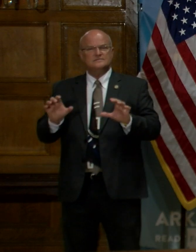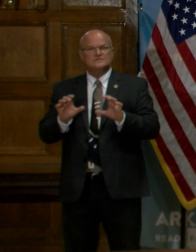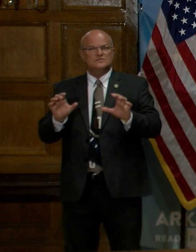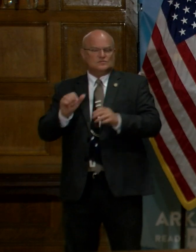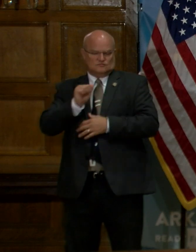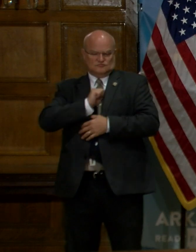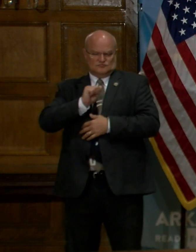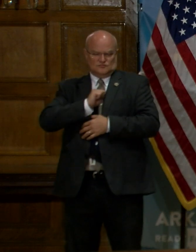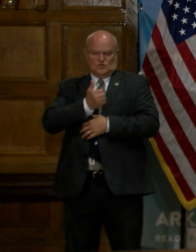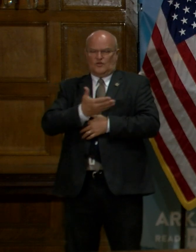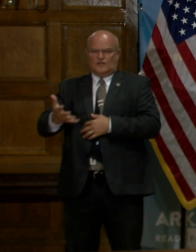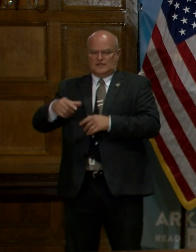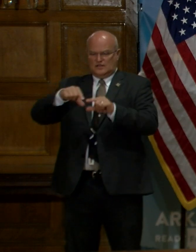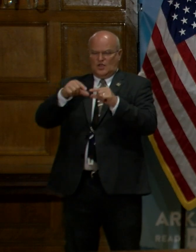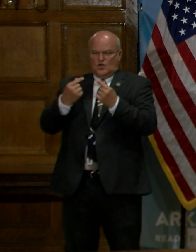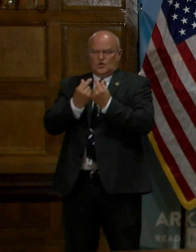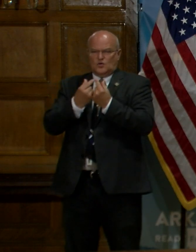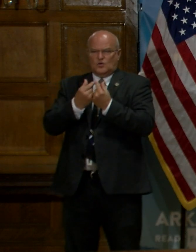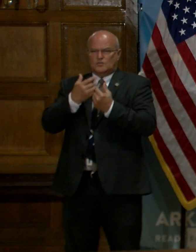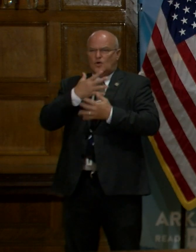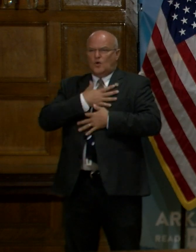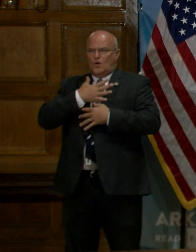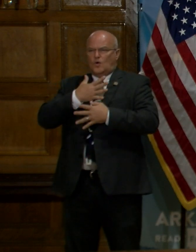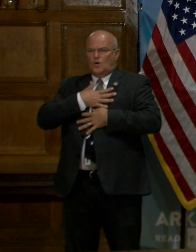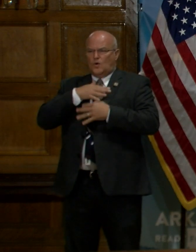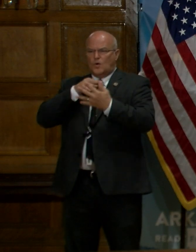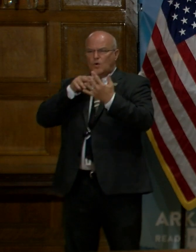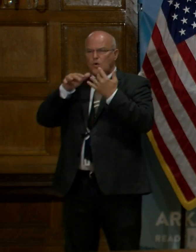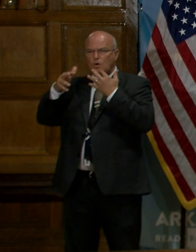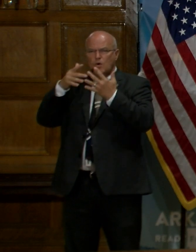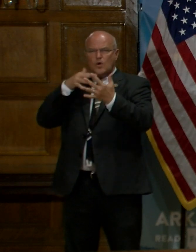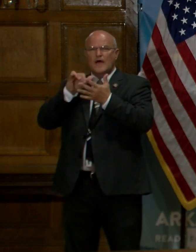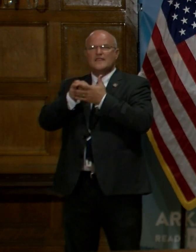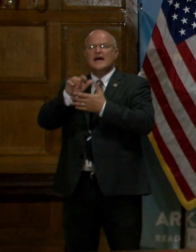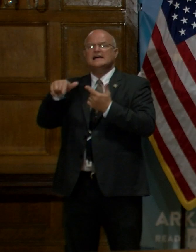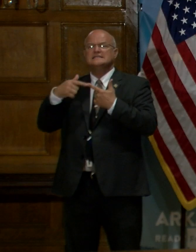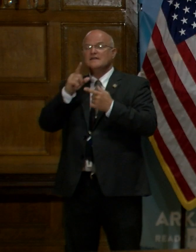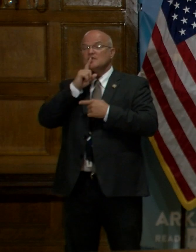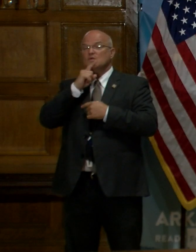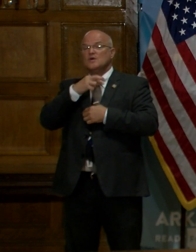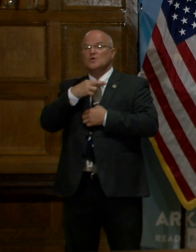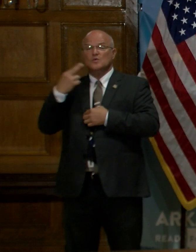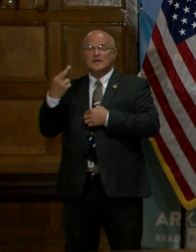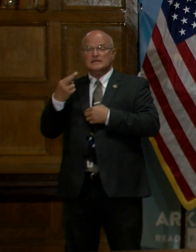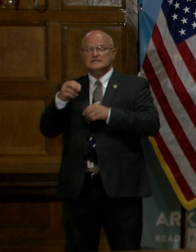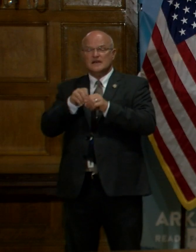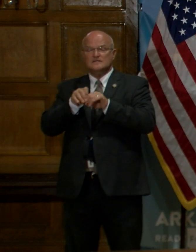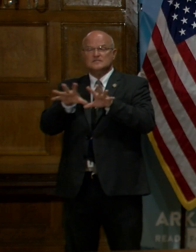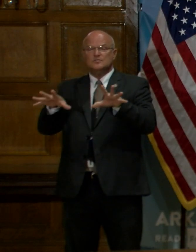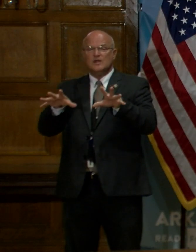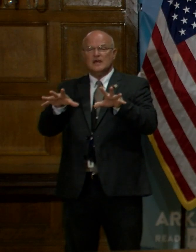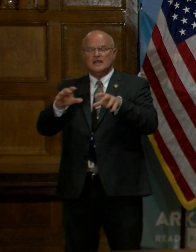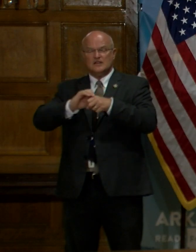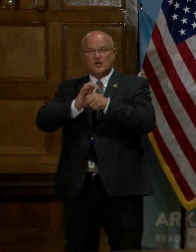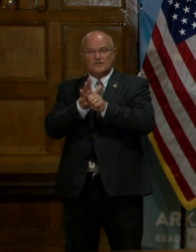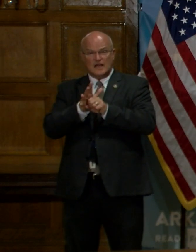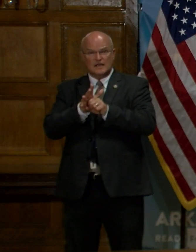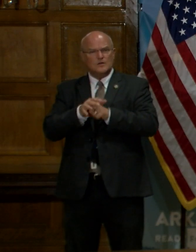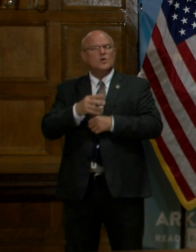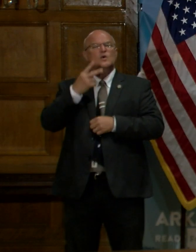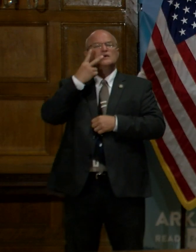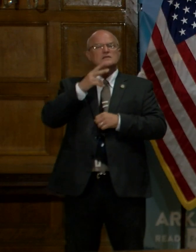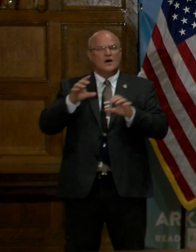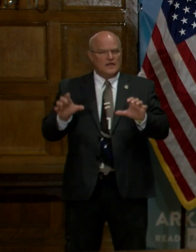you know, are in groups where we're basically breathing each other's air, that's when we have the real risk of spread of COVID-19. And we saw some of